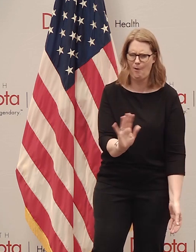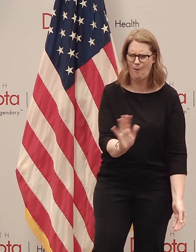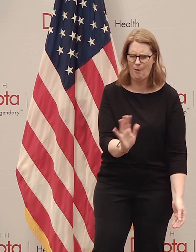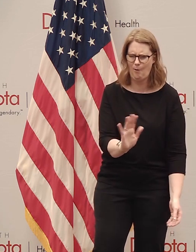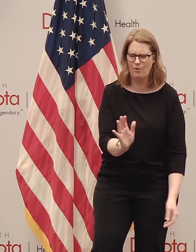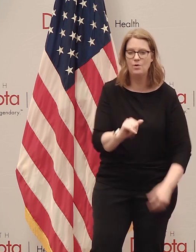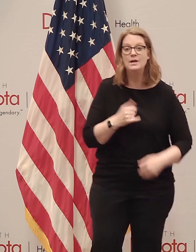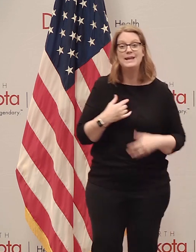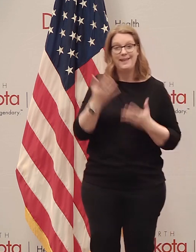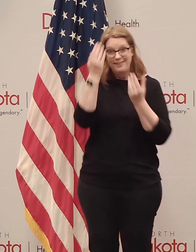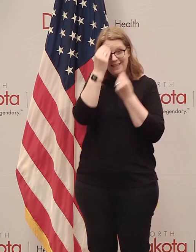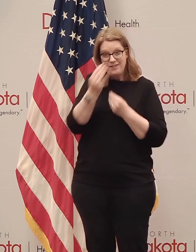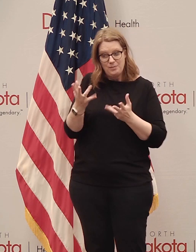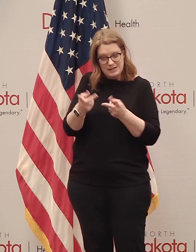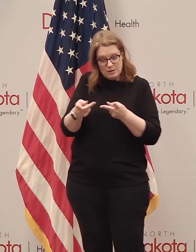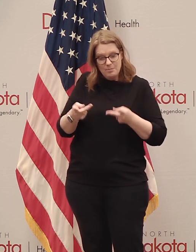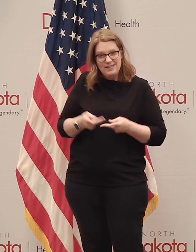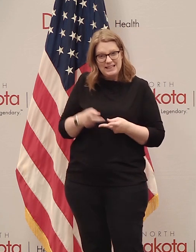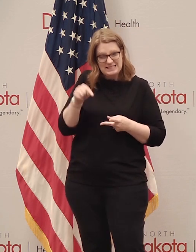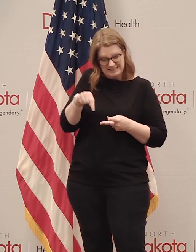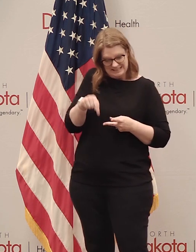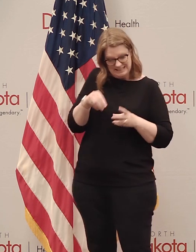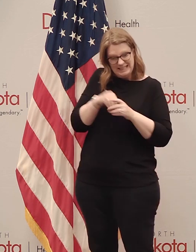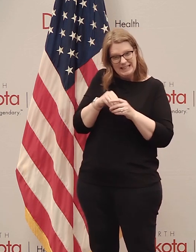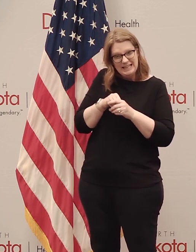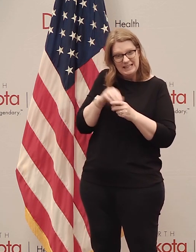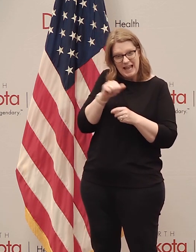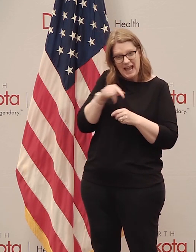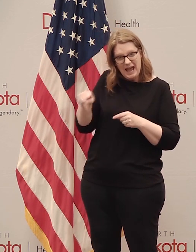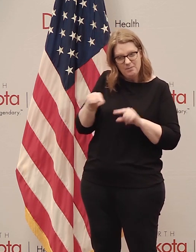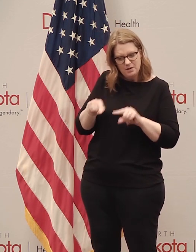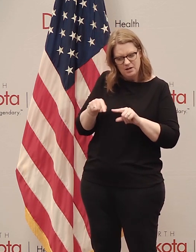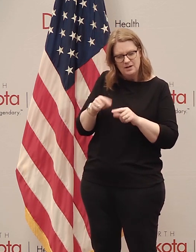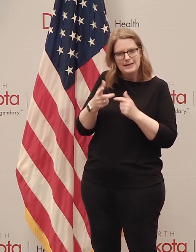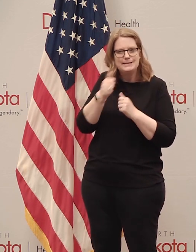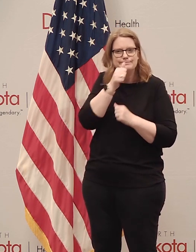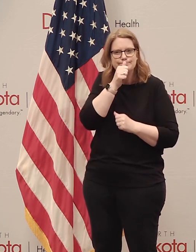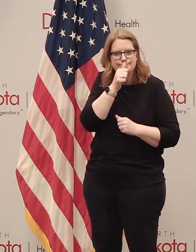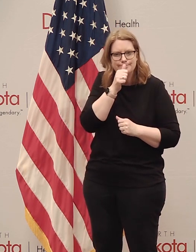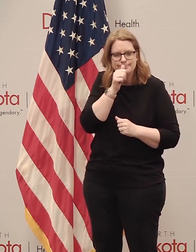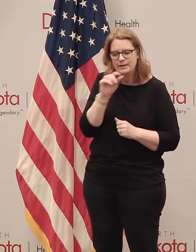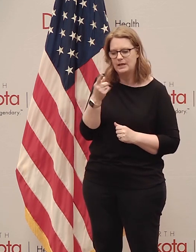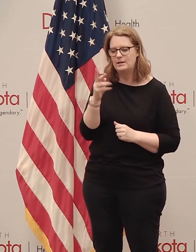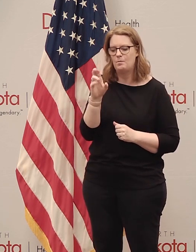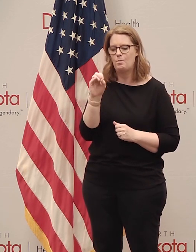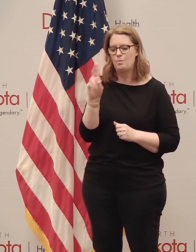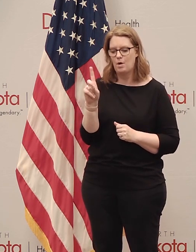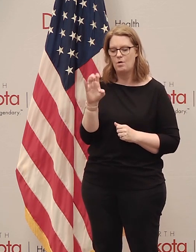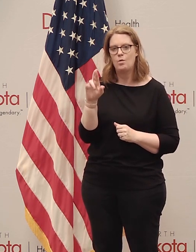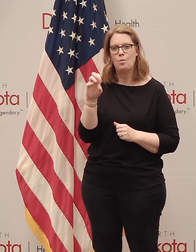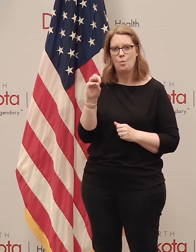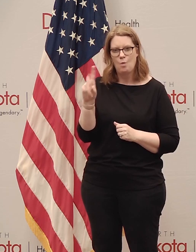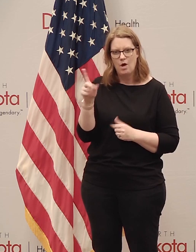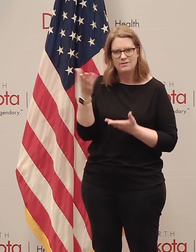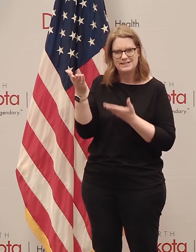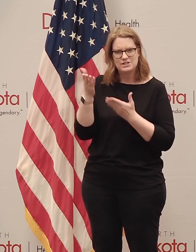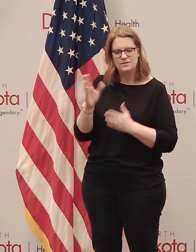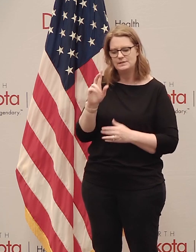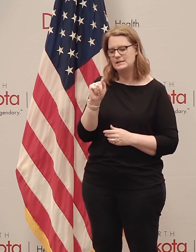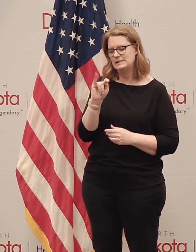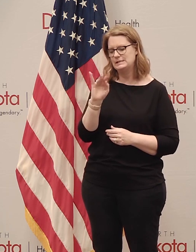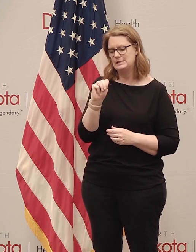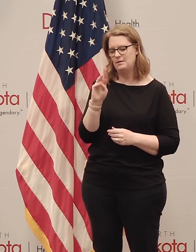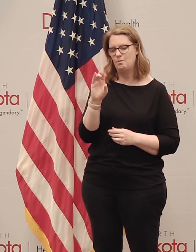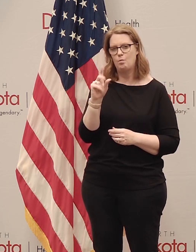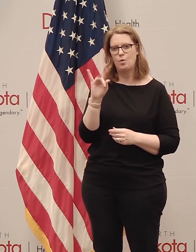places that is in this thing is by the user is held securely in the ProudCloud servers. ProudCloud is Tim Brookings,